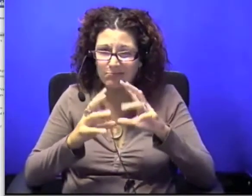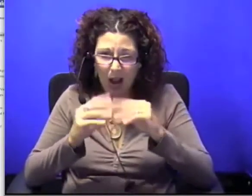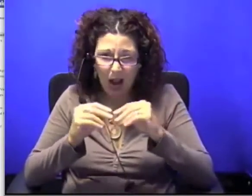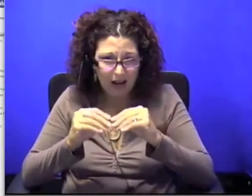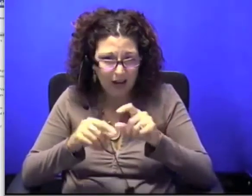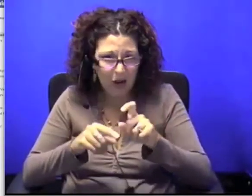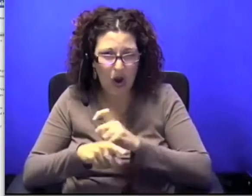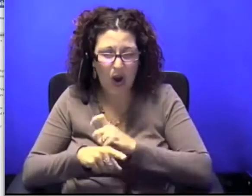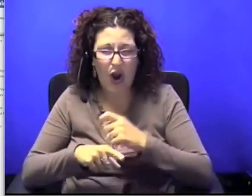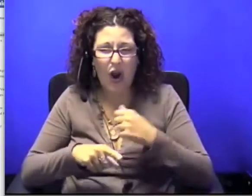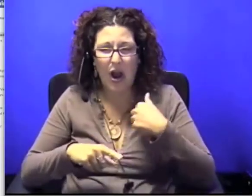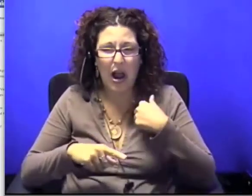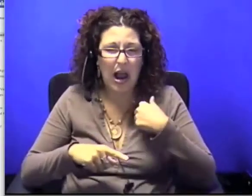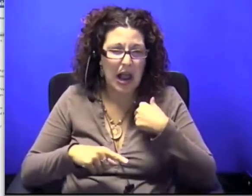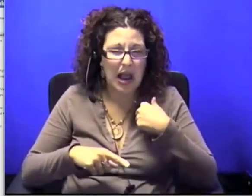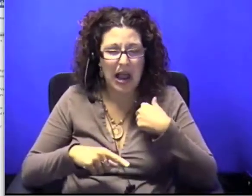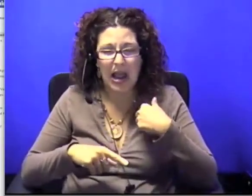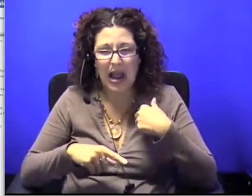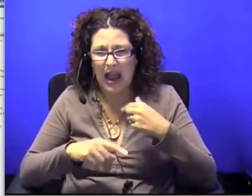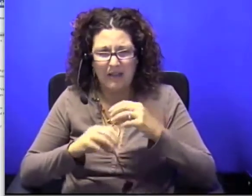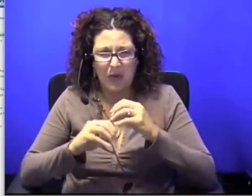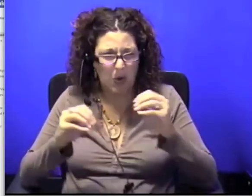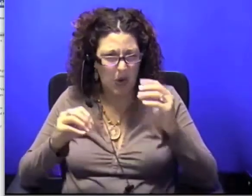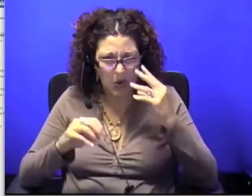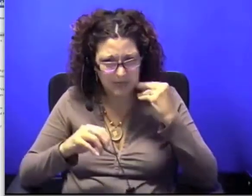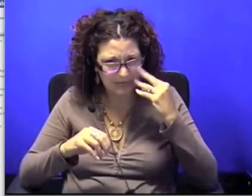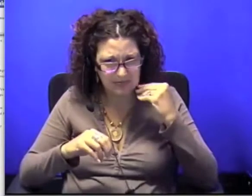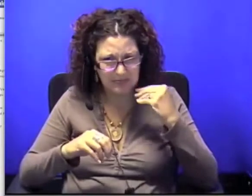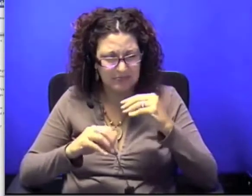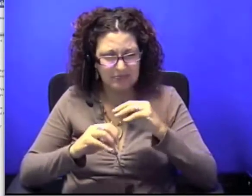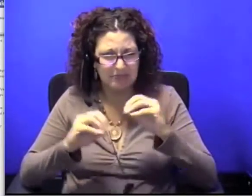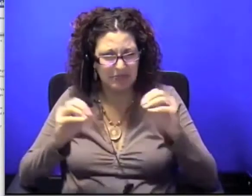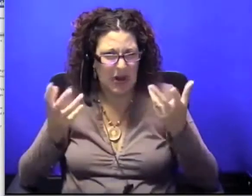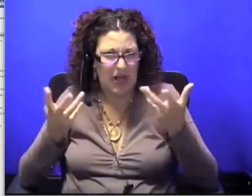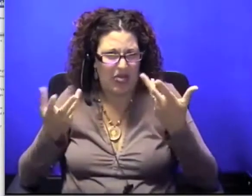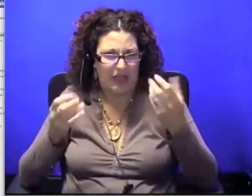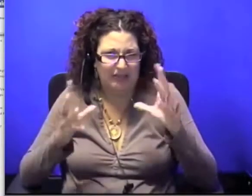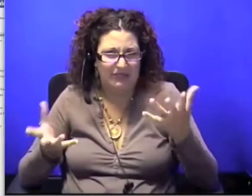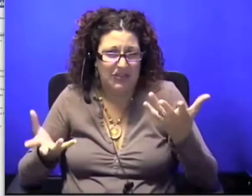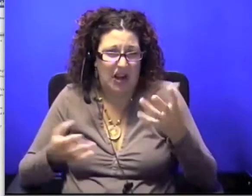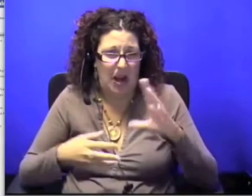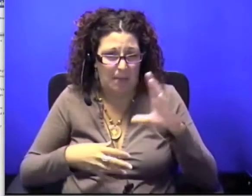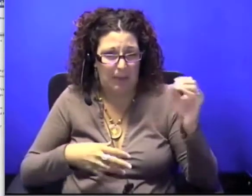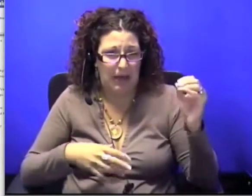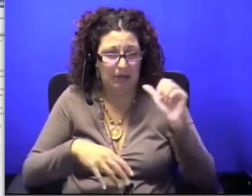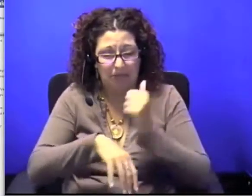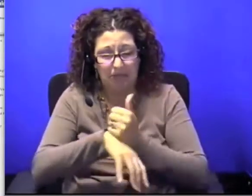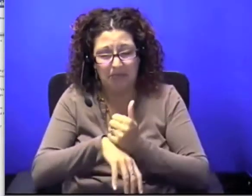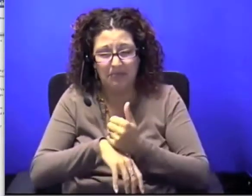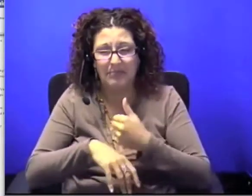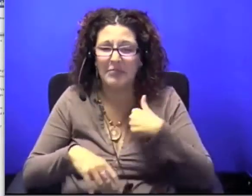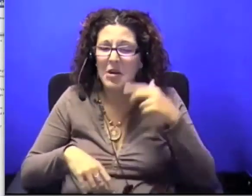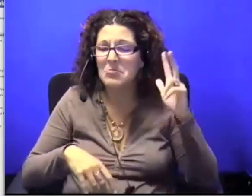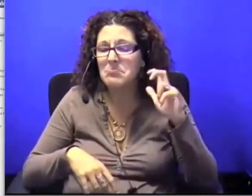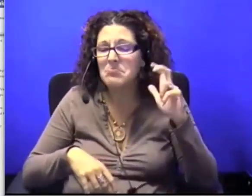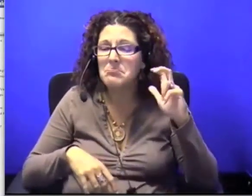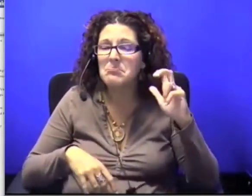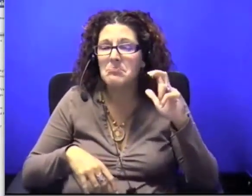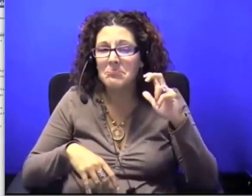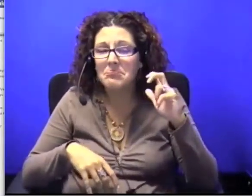new, didn't have the beginning thing. I didn't have a Tim Sales, didn't have a Robert Allen, didn't have any of that going on. It was just a company. And there was